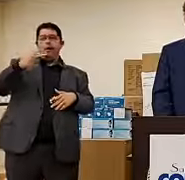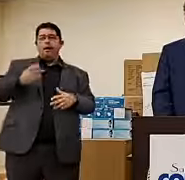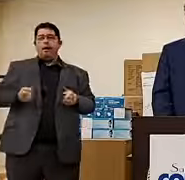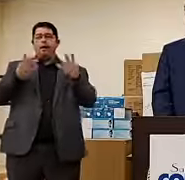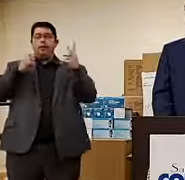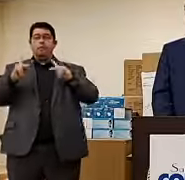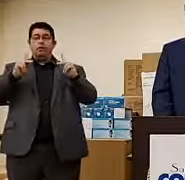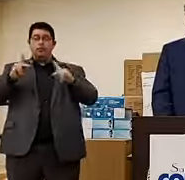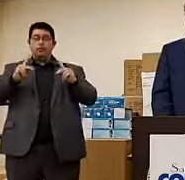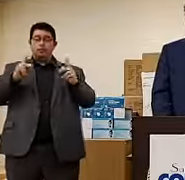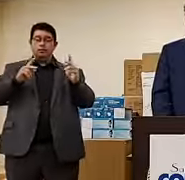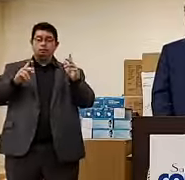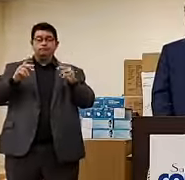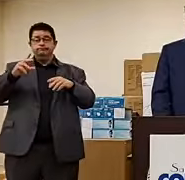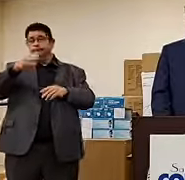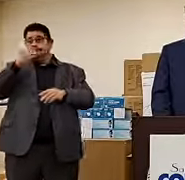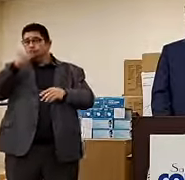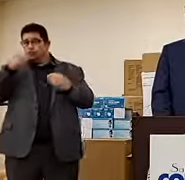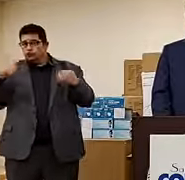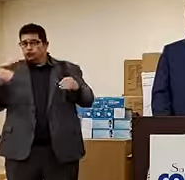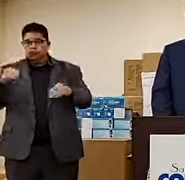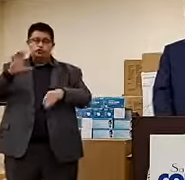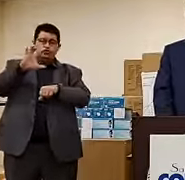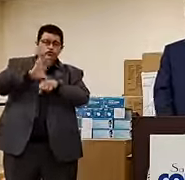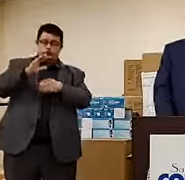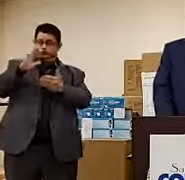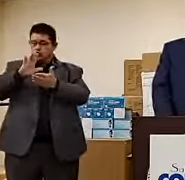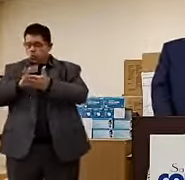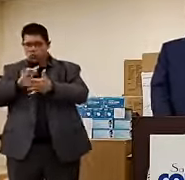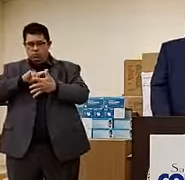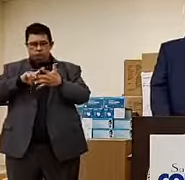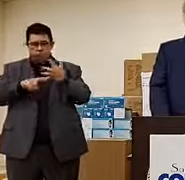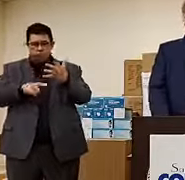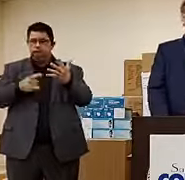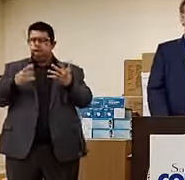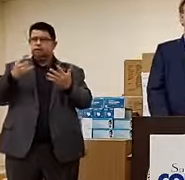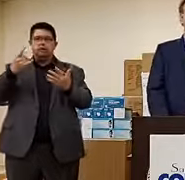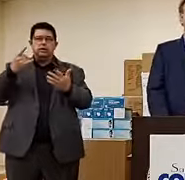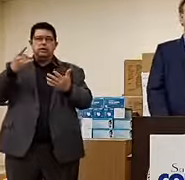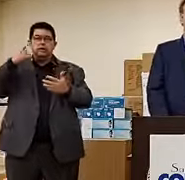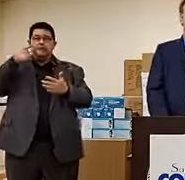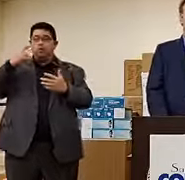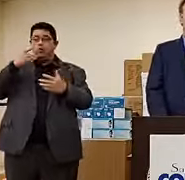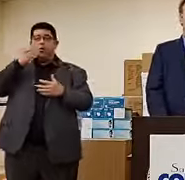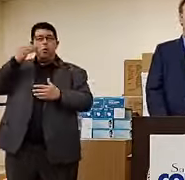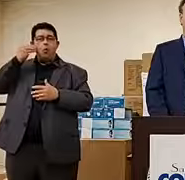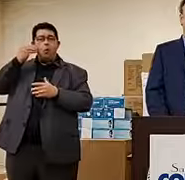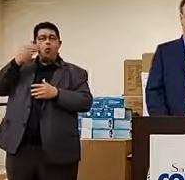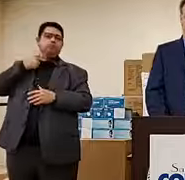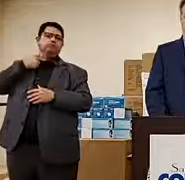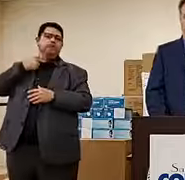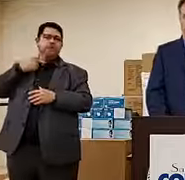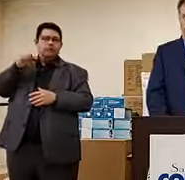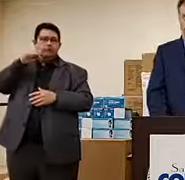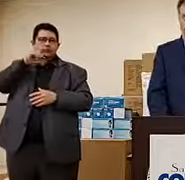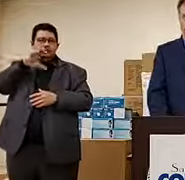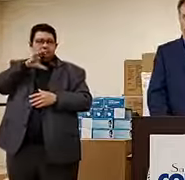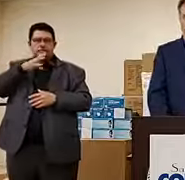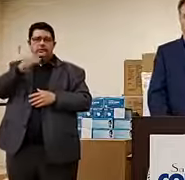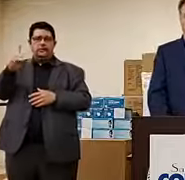grocery stores, churches, schools, even for homebound seniors and disabled